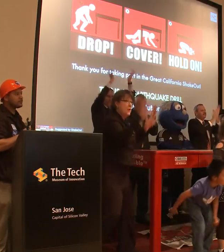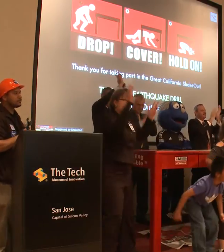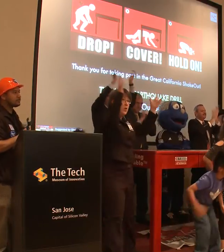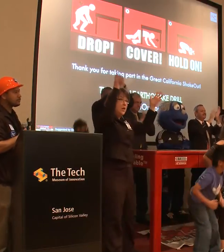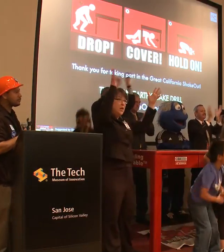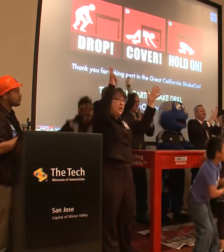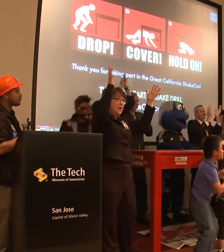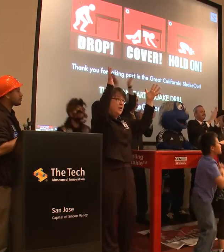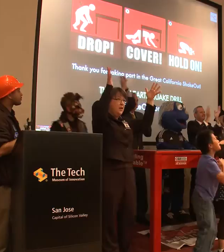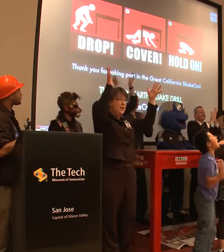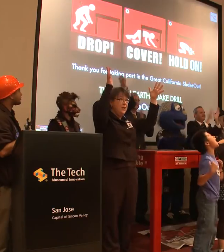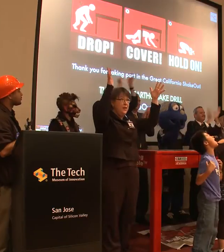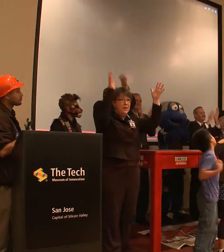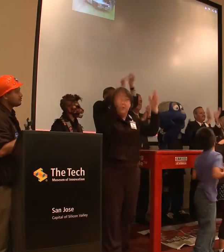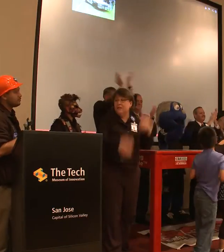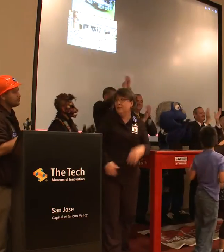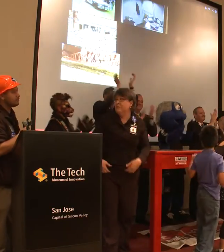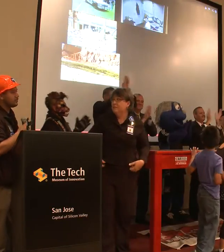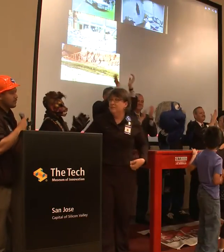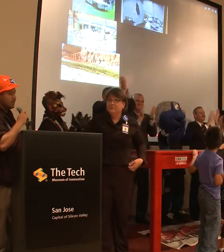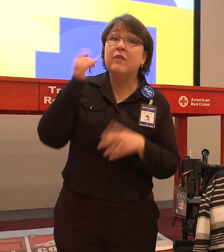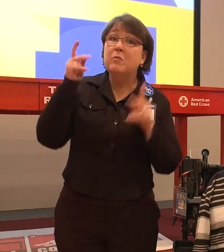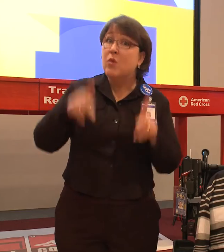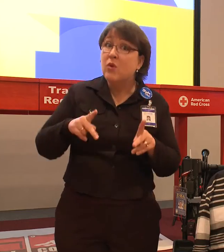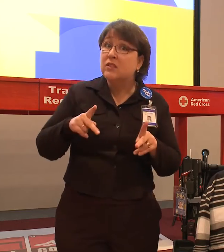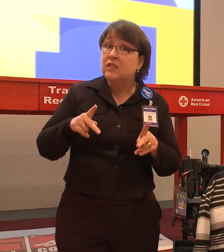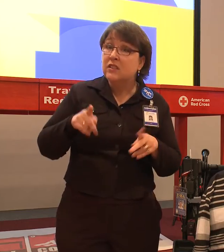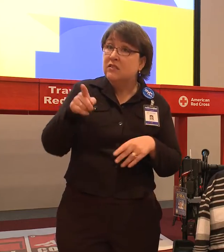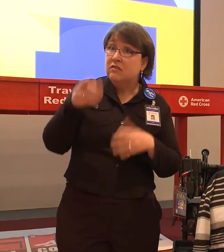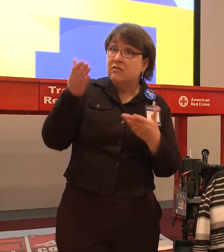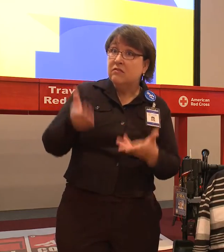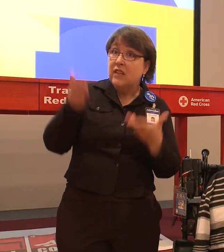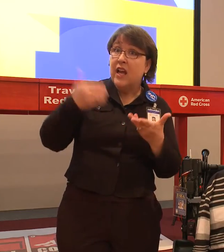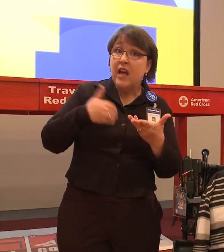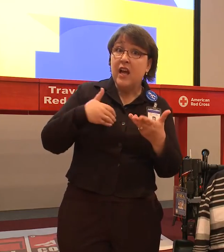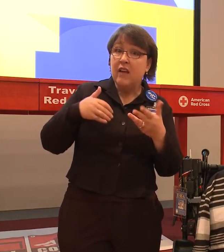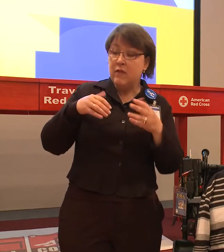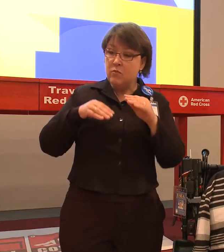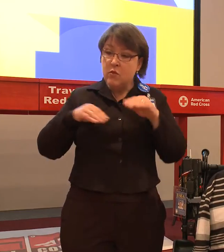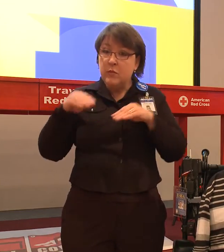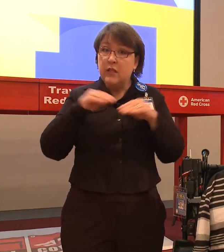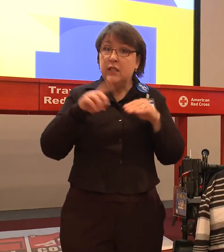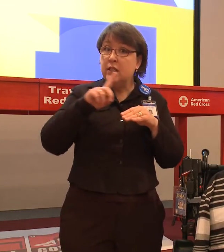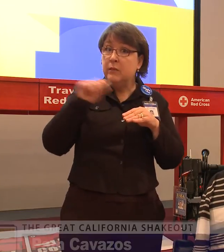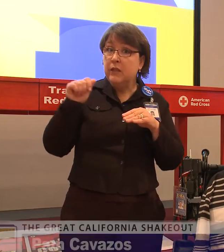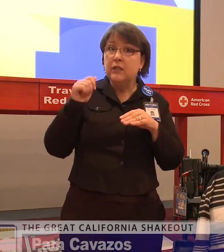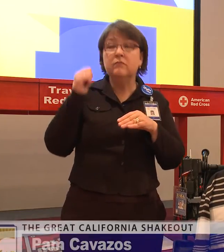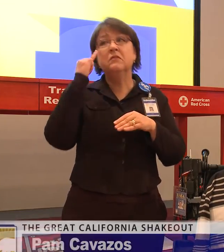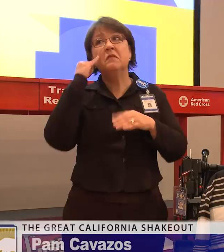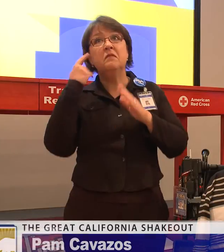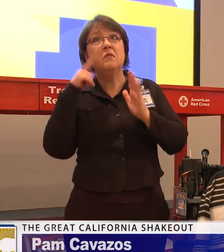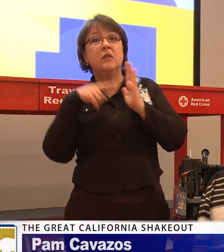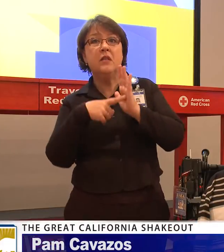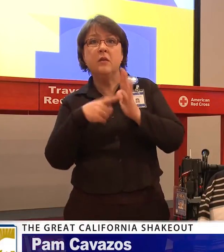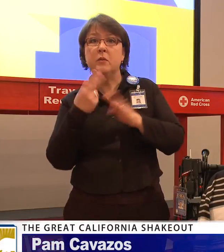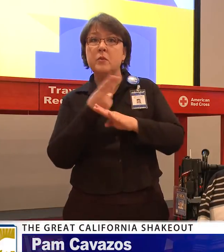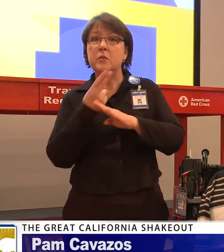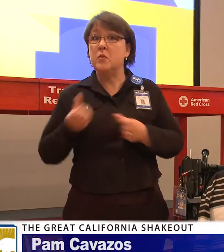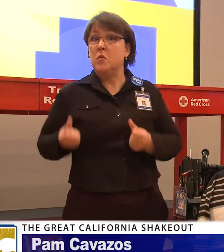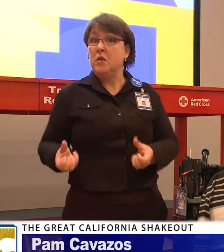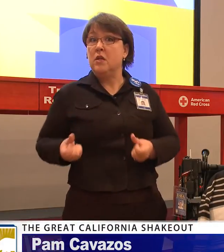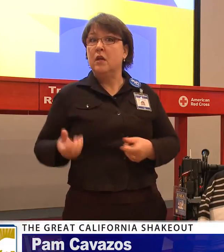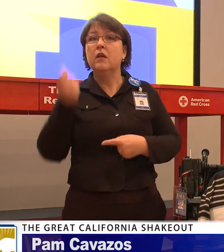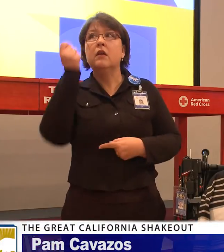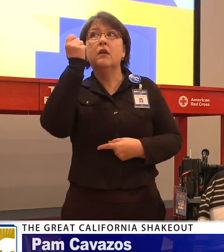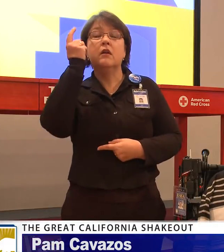conversation. Okay, if you're a person with a mobility disability, and you use, say, for instance, a wheelchair, well, it's really important to keep in